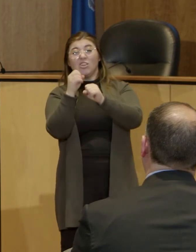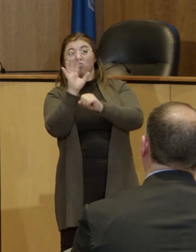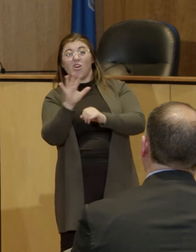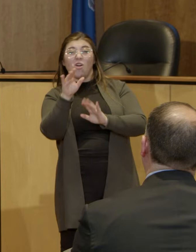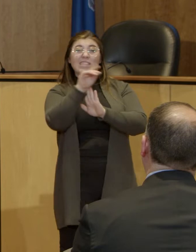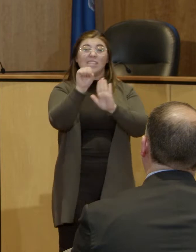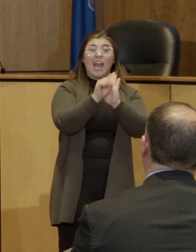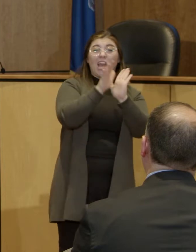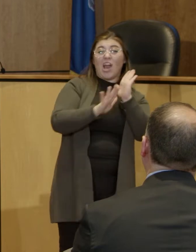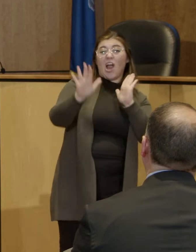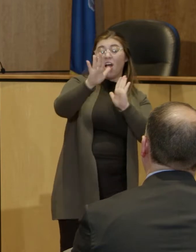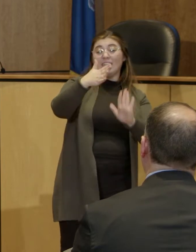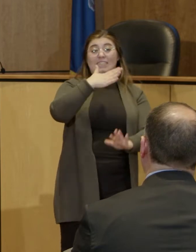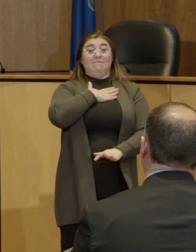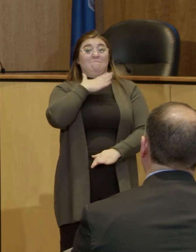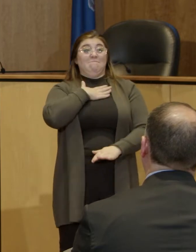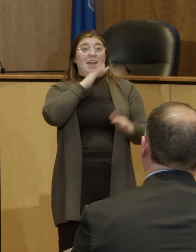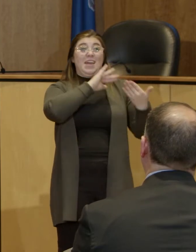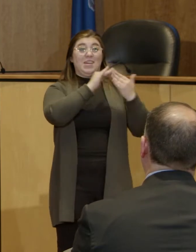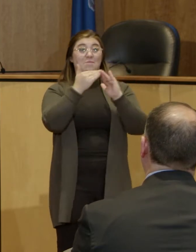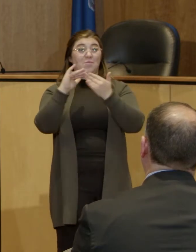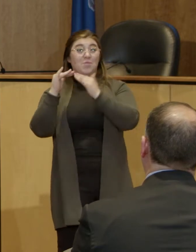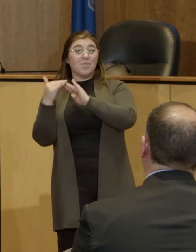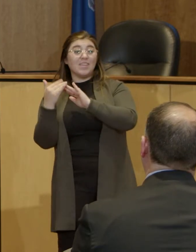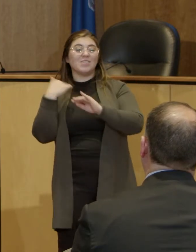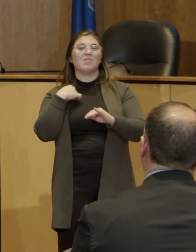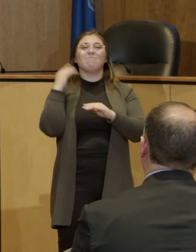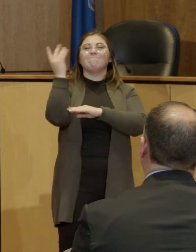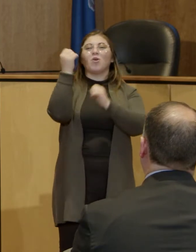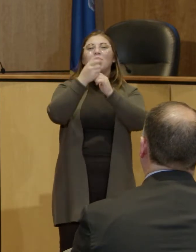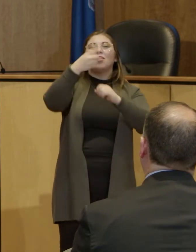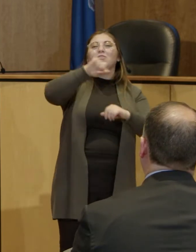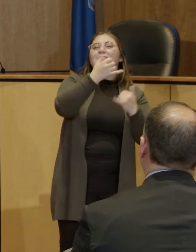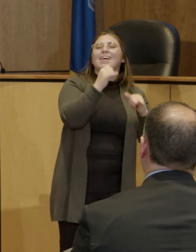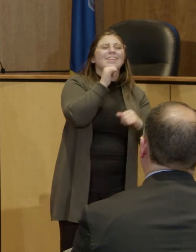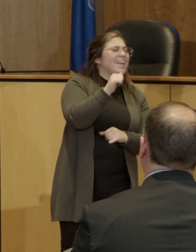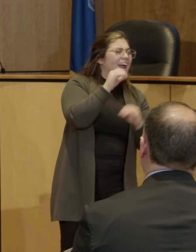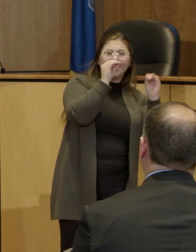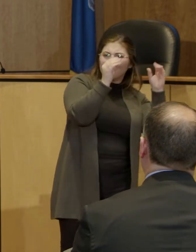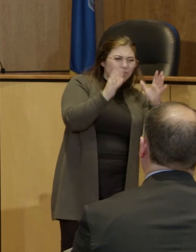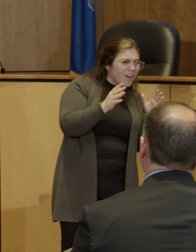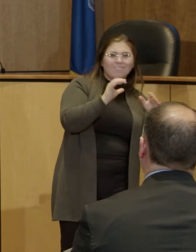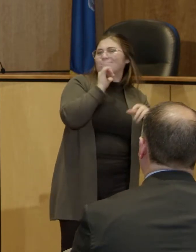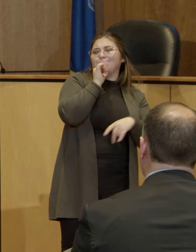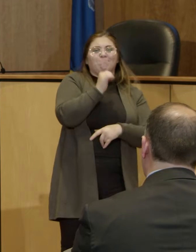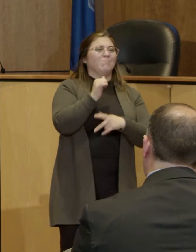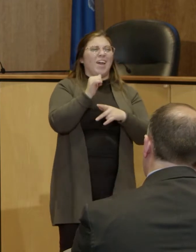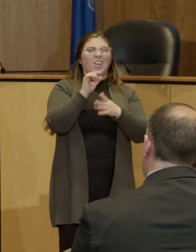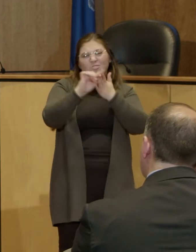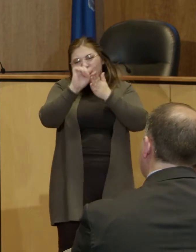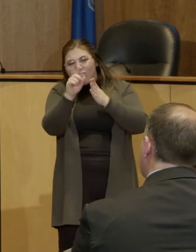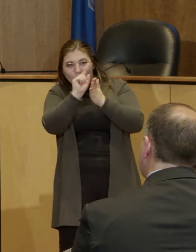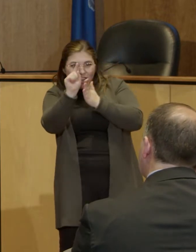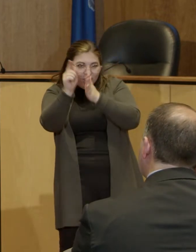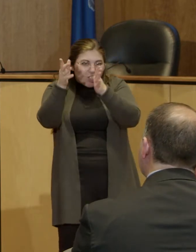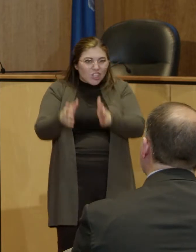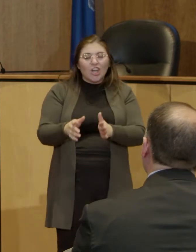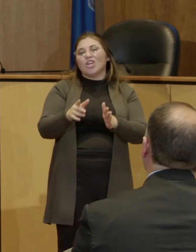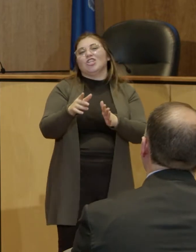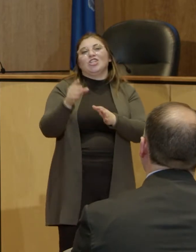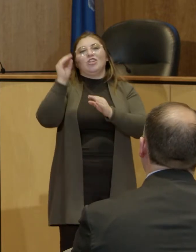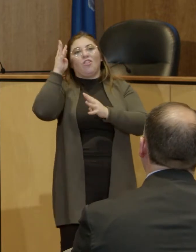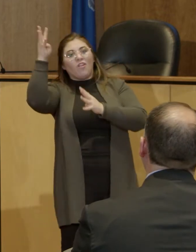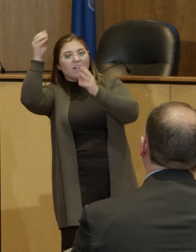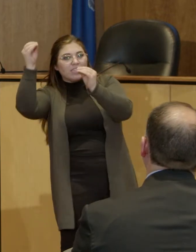State College has been my community. So I'm speaking to you today not as a professor, not as a critical researcher and